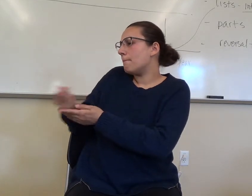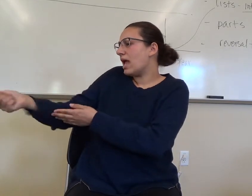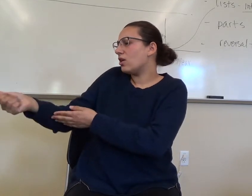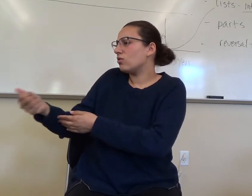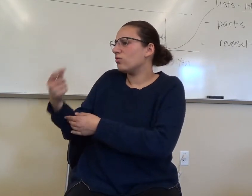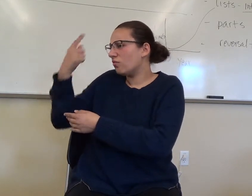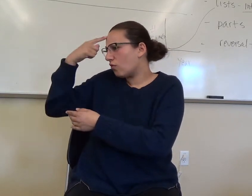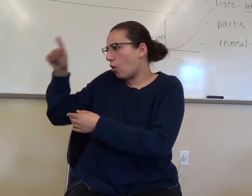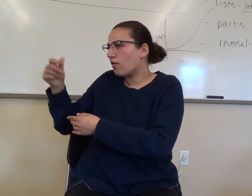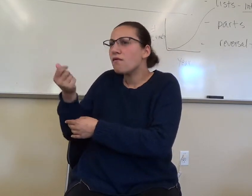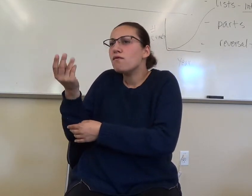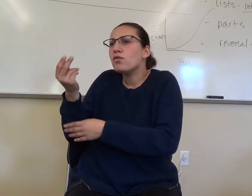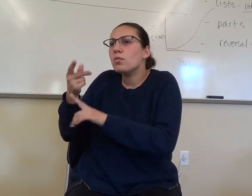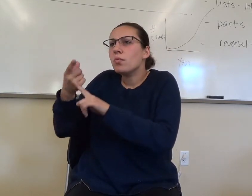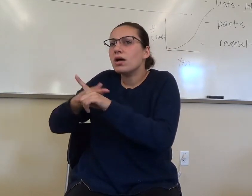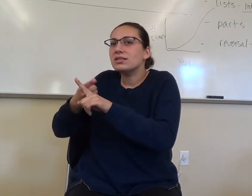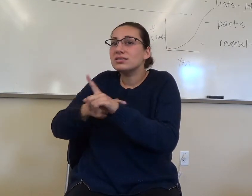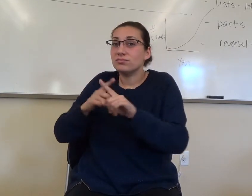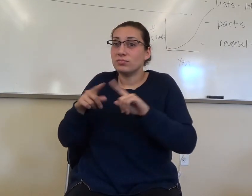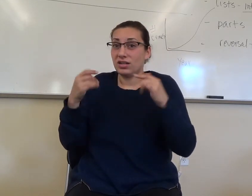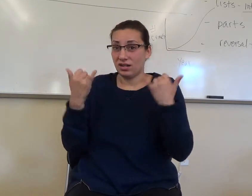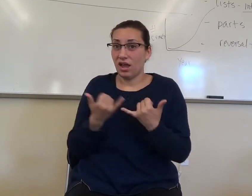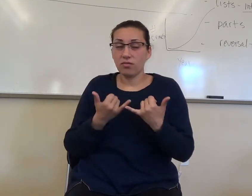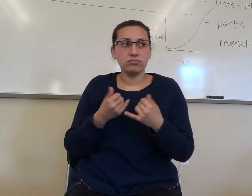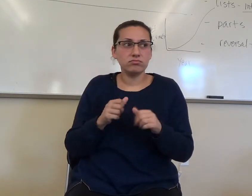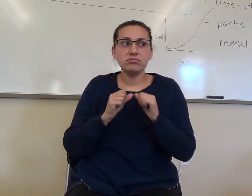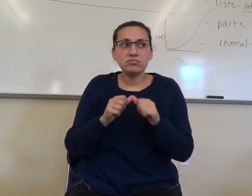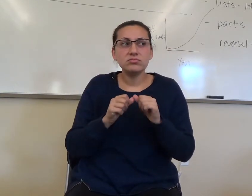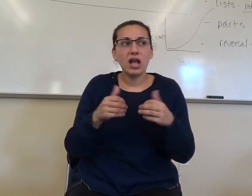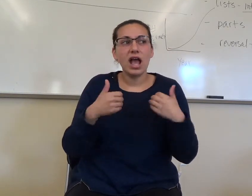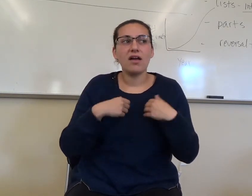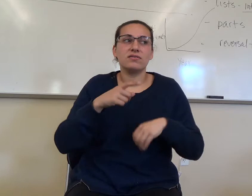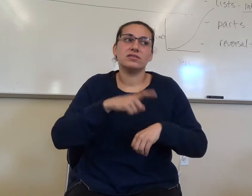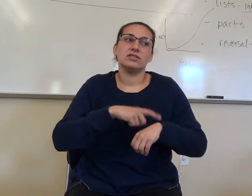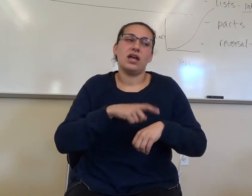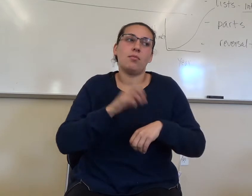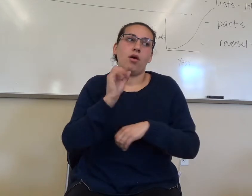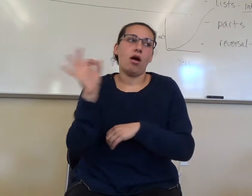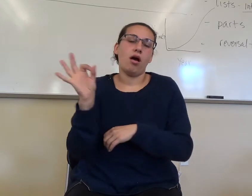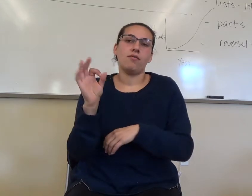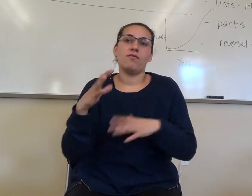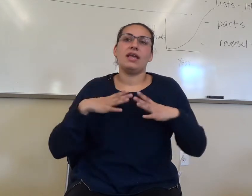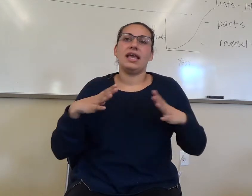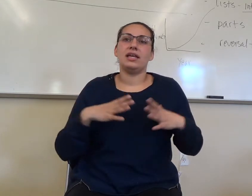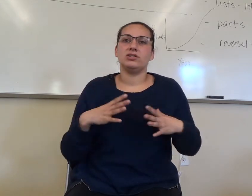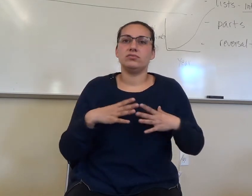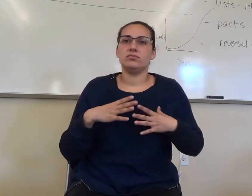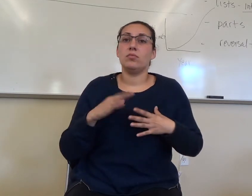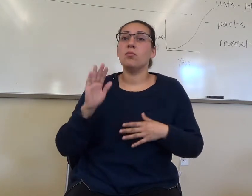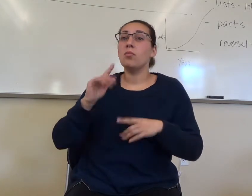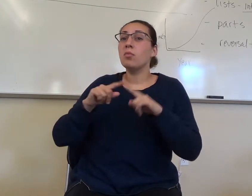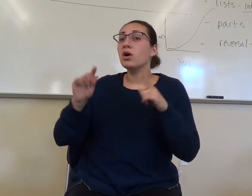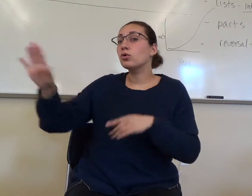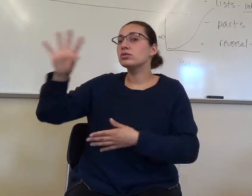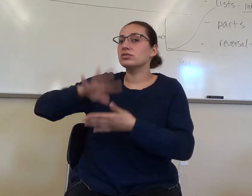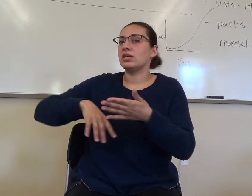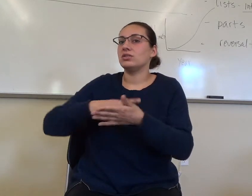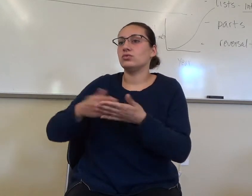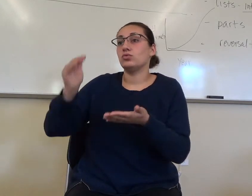still taking some time off. She's no longer getting paid for it, but she has a reduced schedule. But she still has her job. That's the